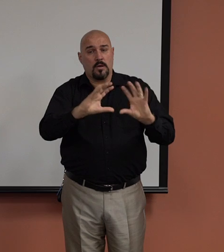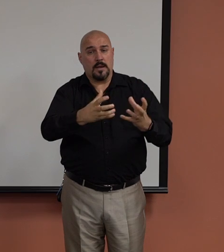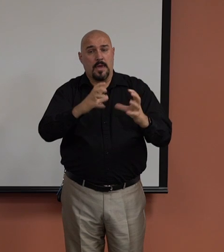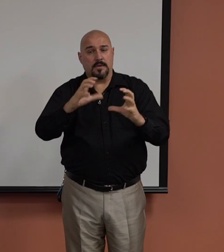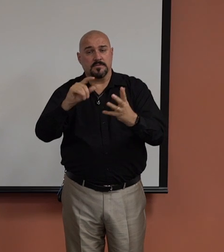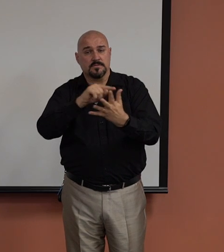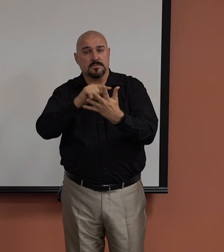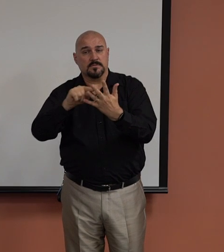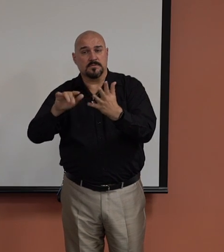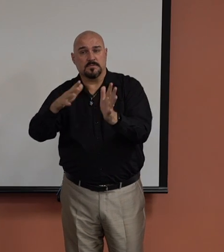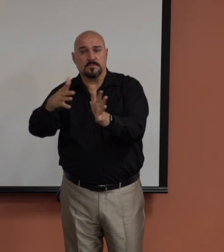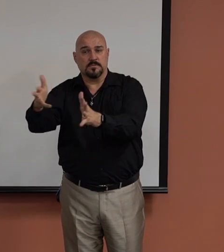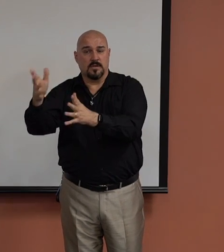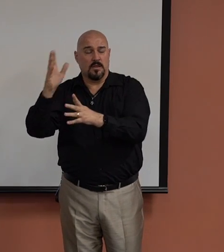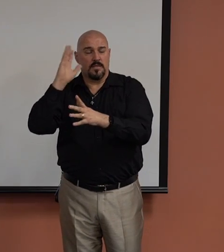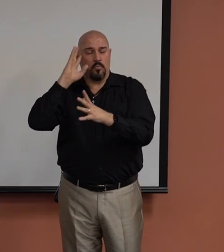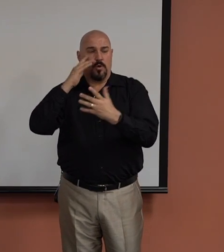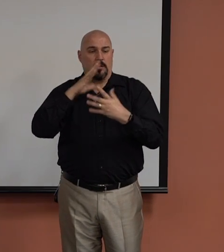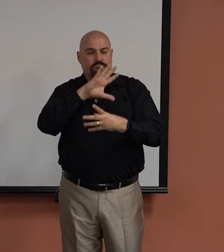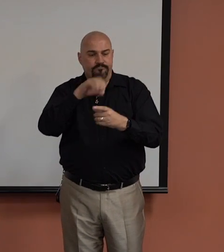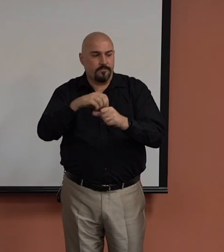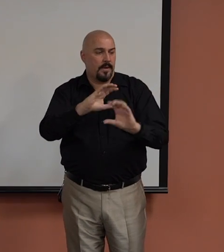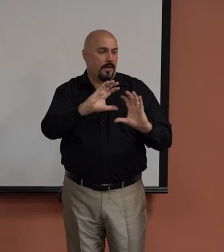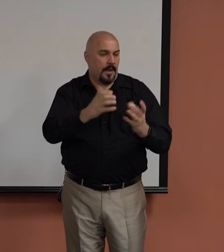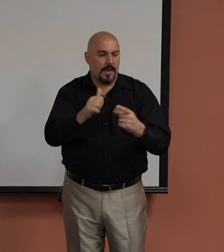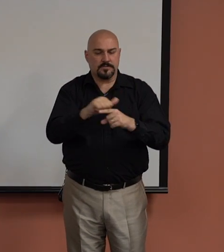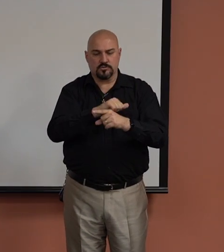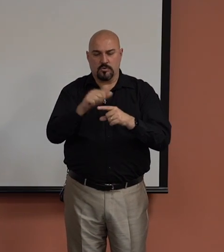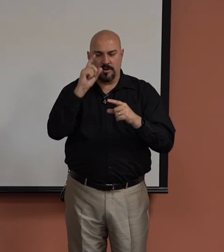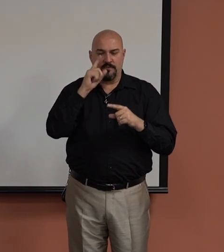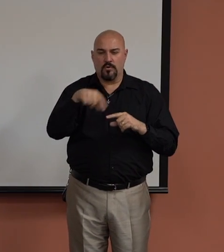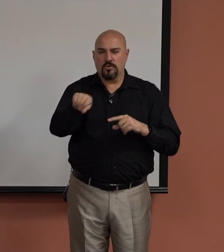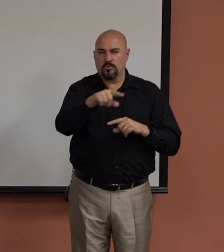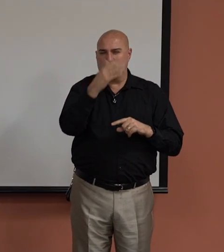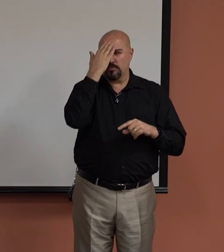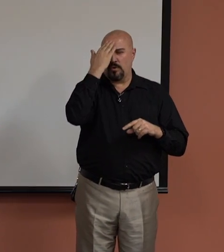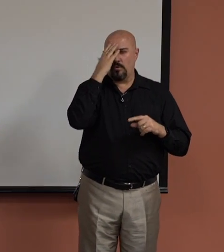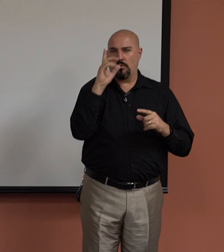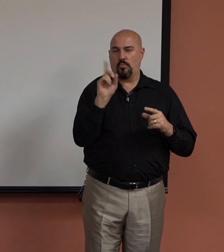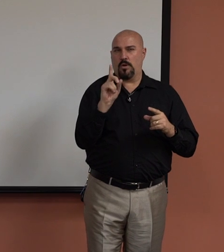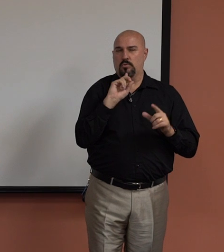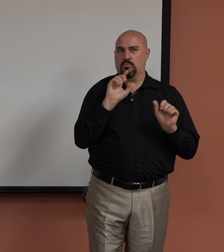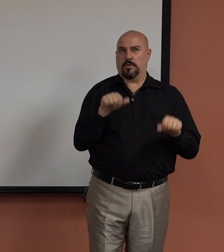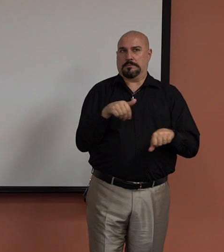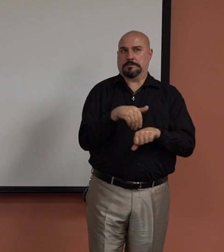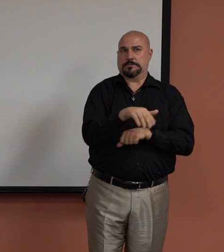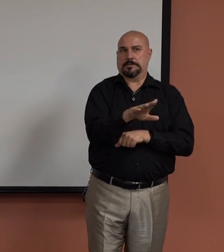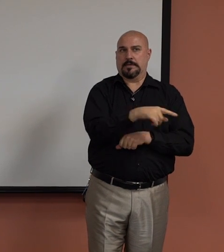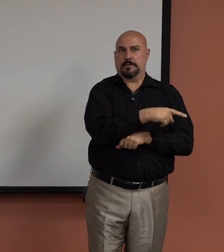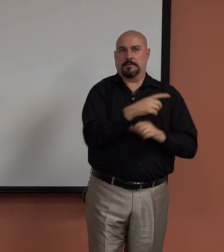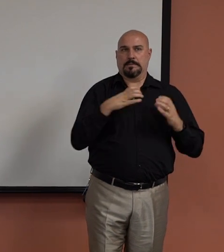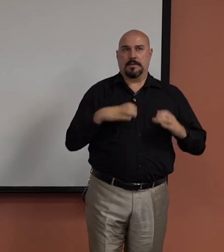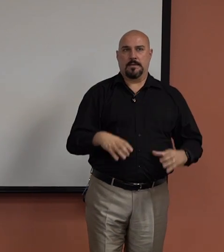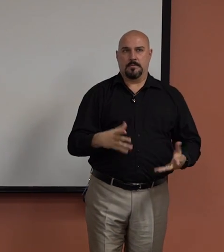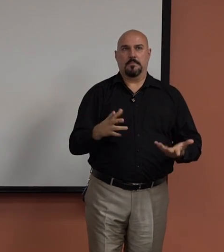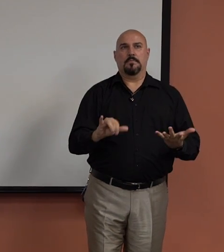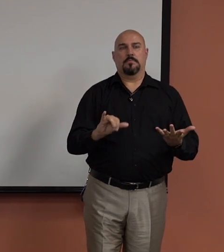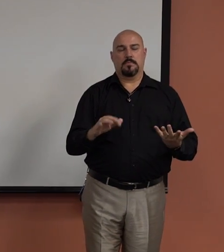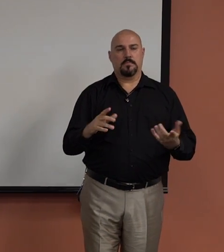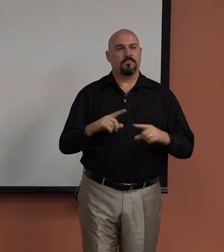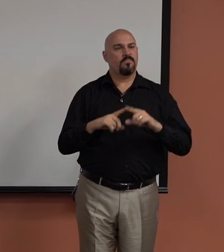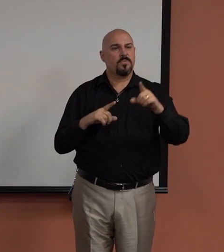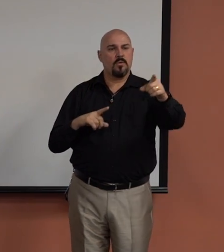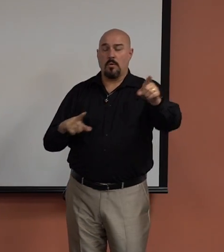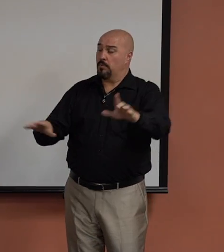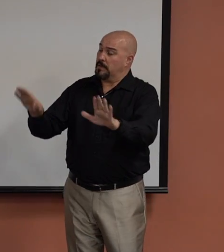piece. Shirley, that's great for you because you have that source of sense of independence, but most